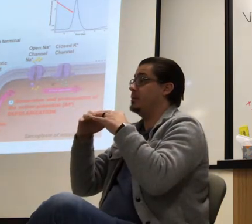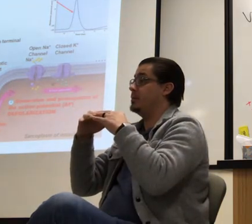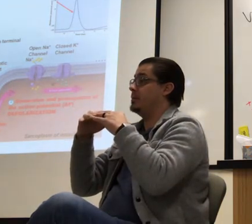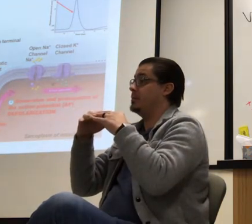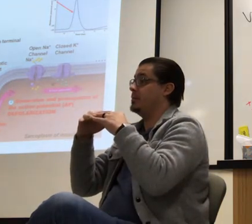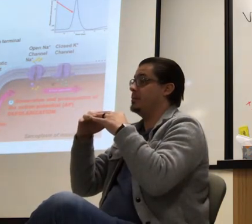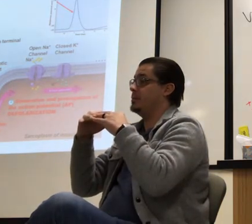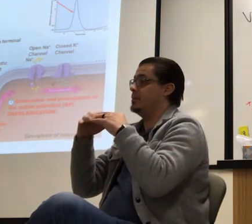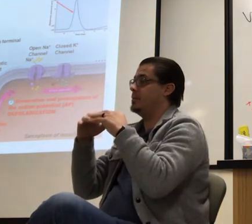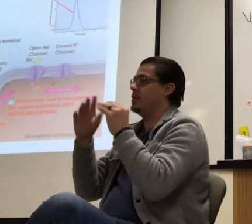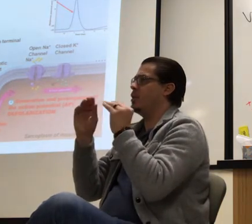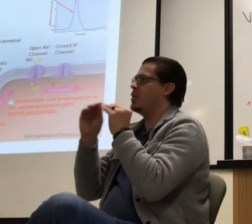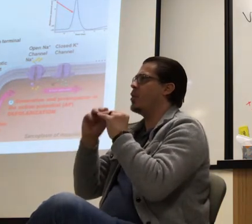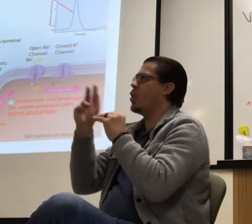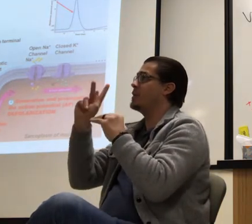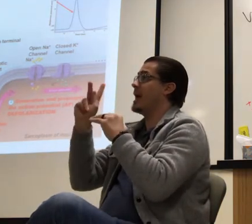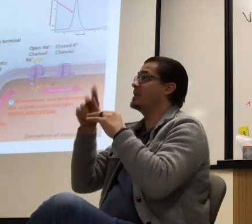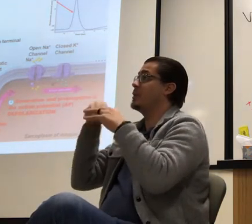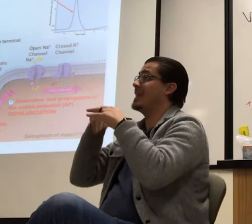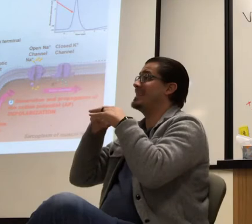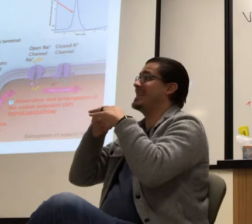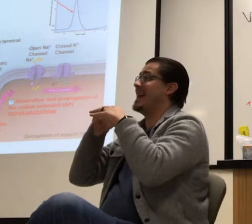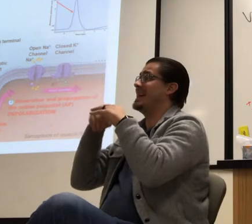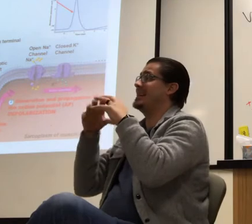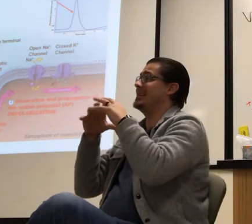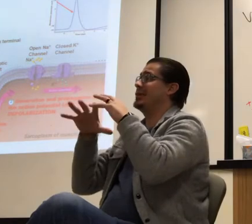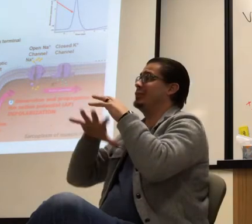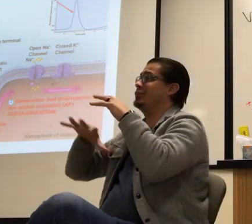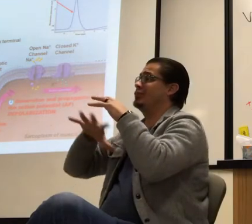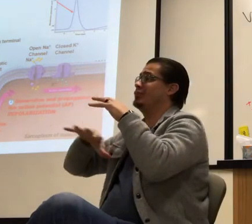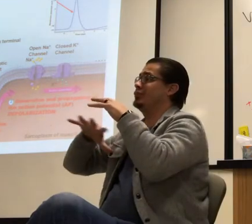is such that there's more potassium on the inside.